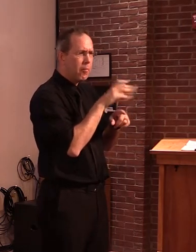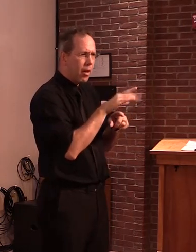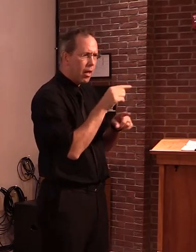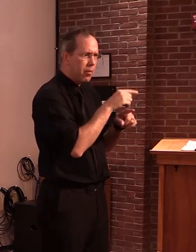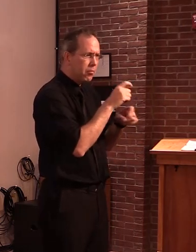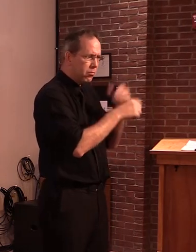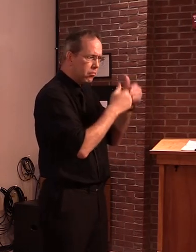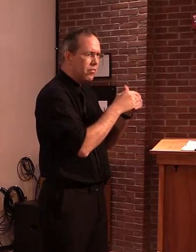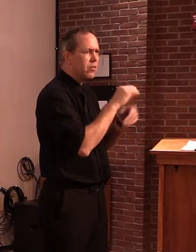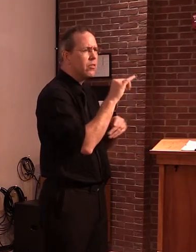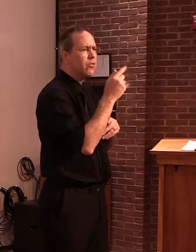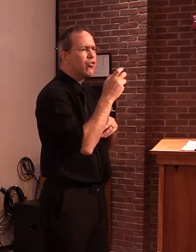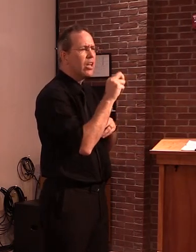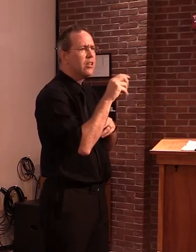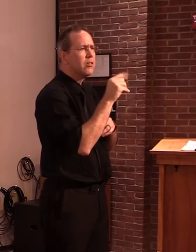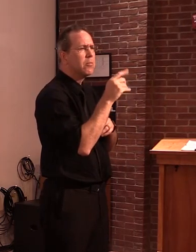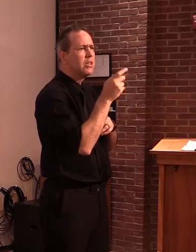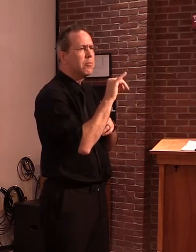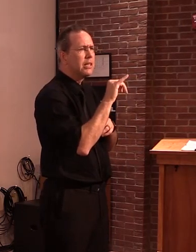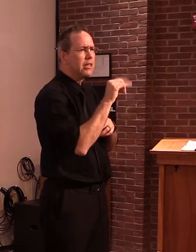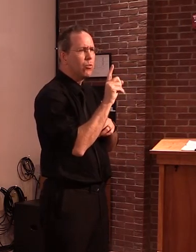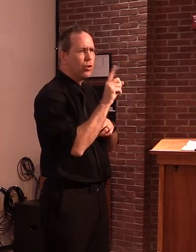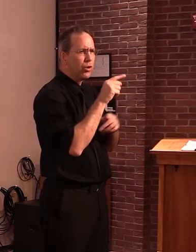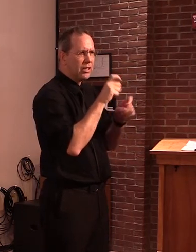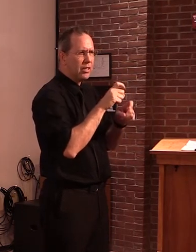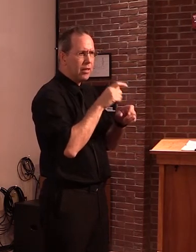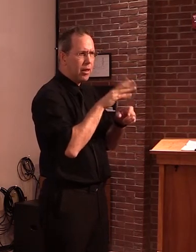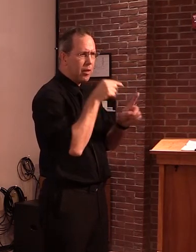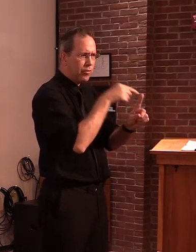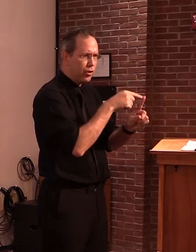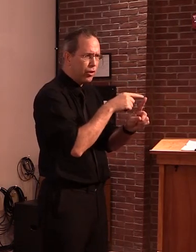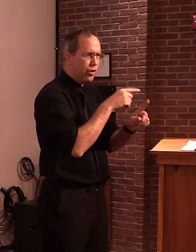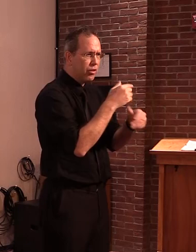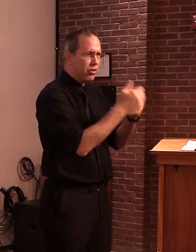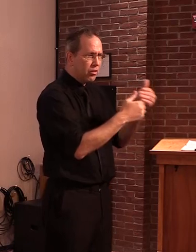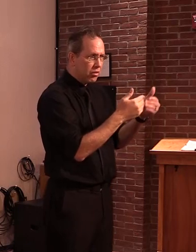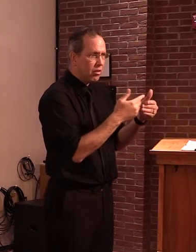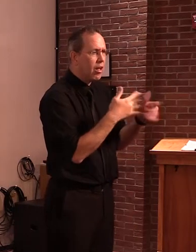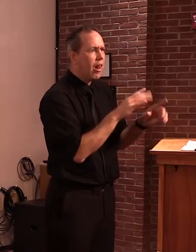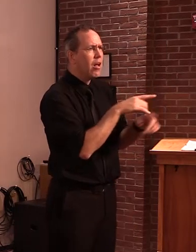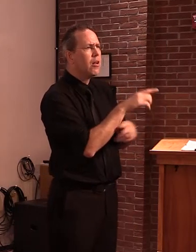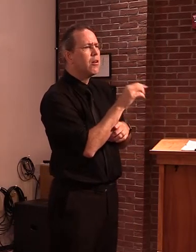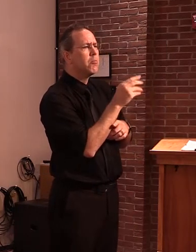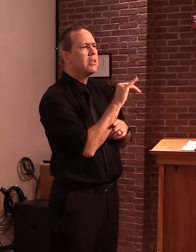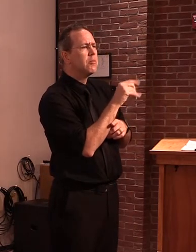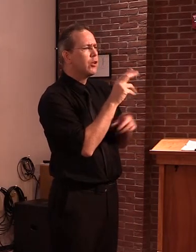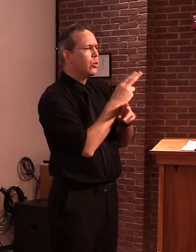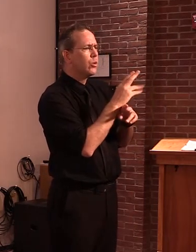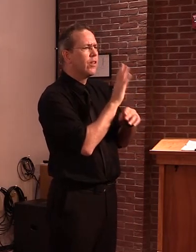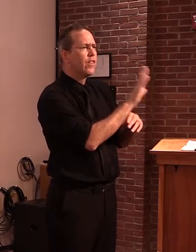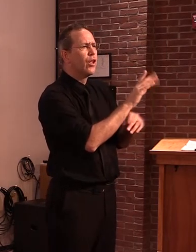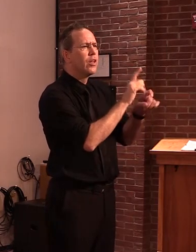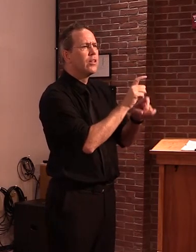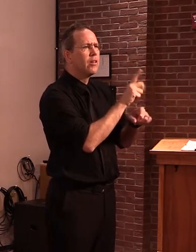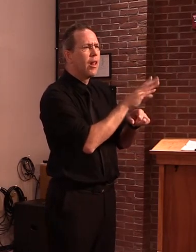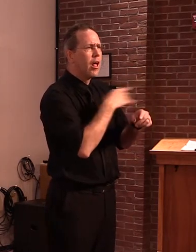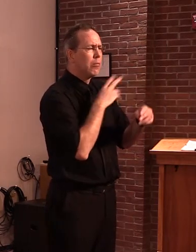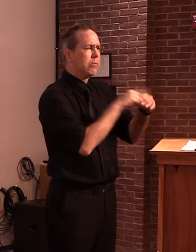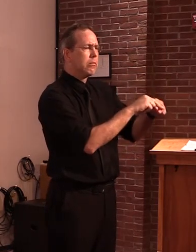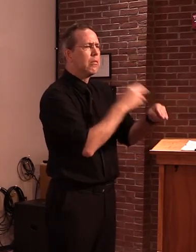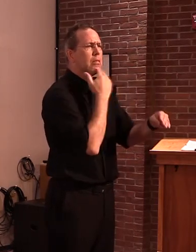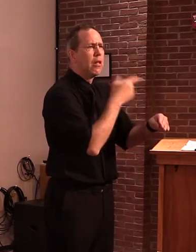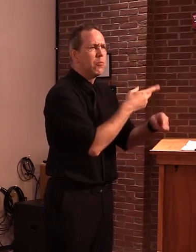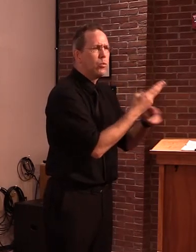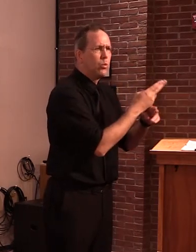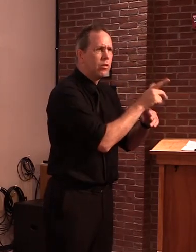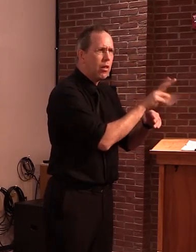of Mississippi for allowing us to use their state lab. Given the prevalence of the virus